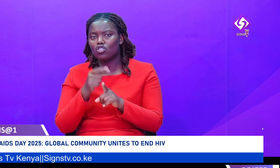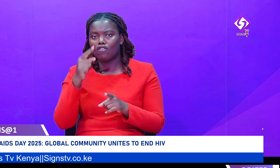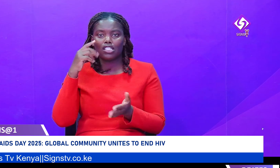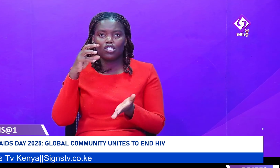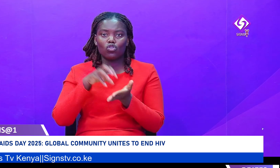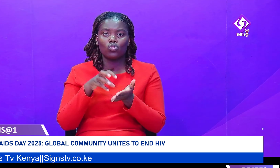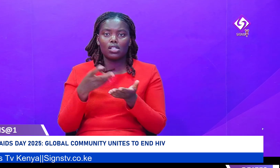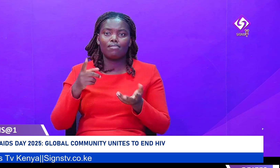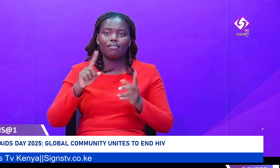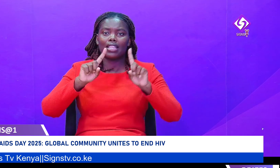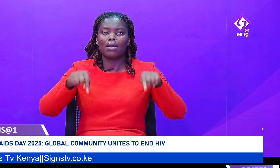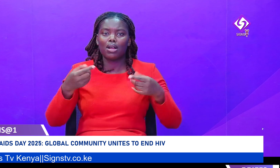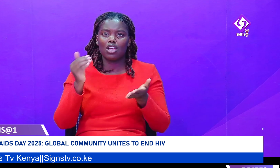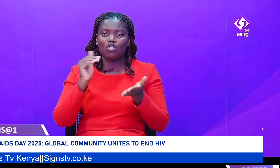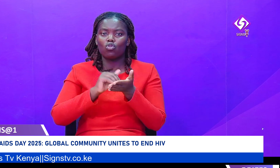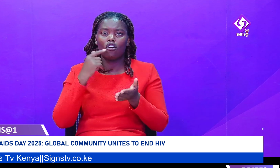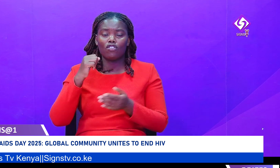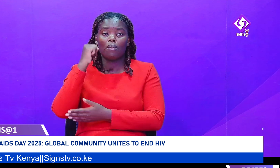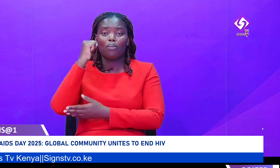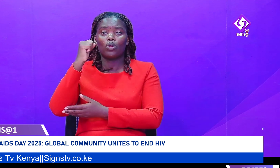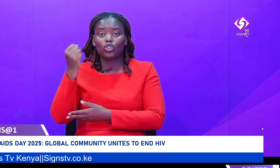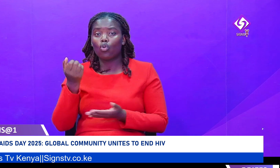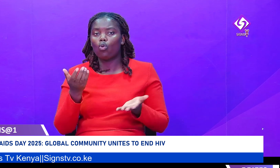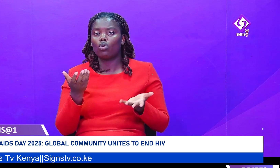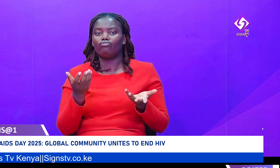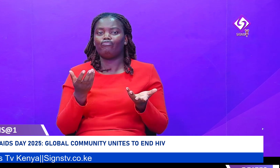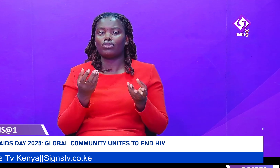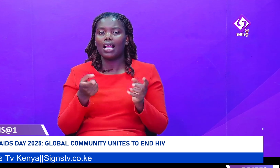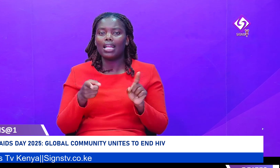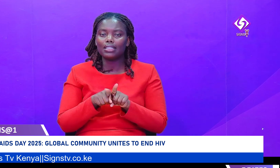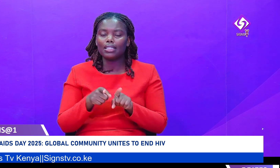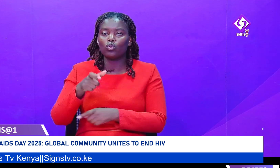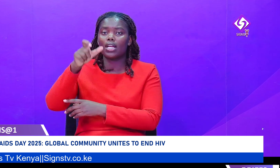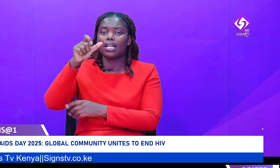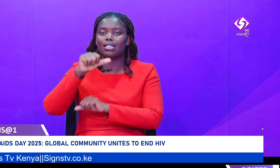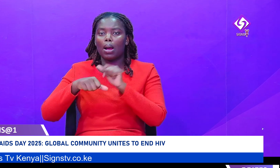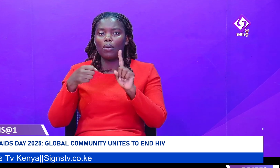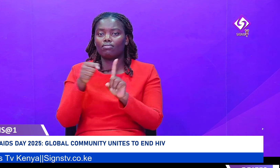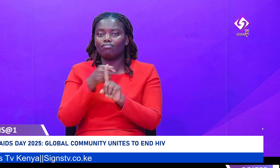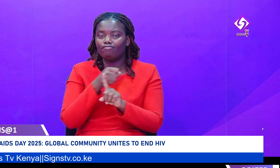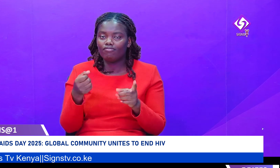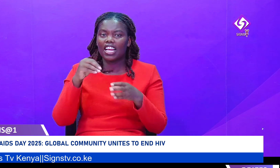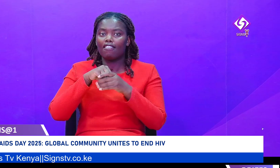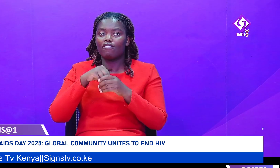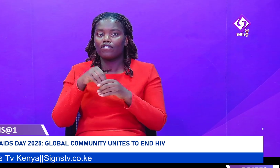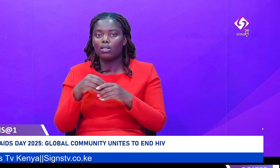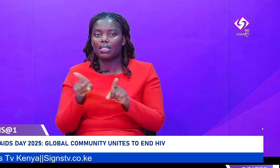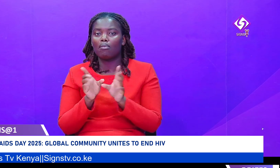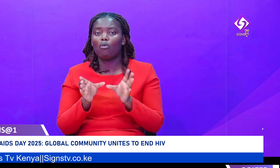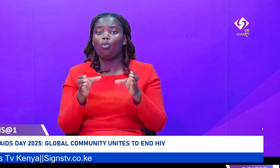Advocate says the situation demands renewed political will, increased domestic investment, and community-led effort